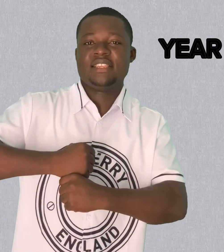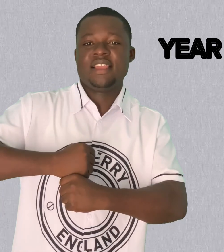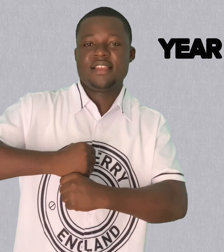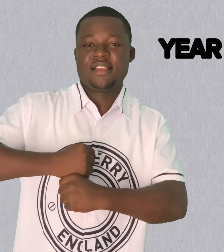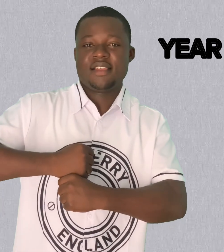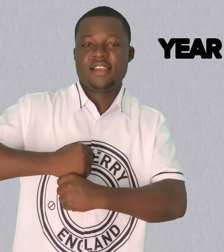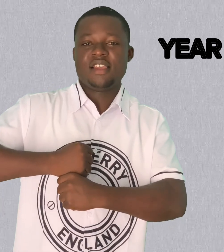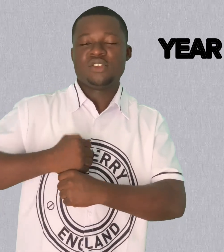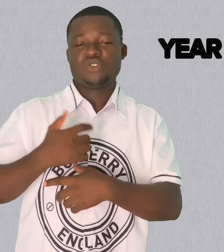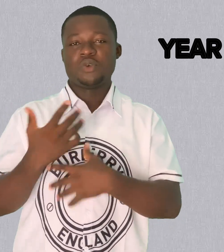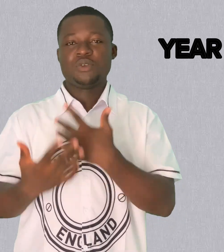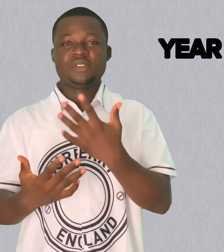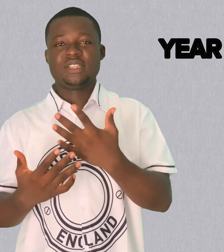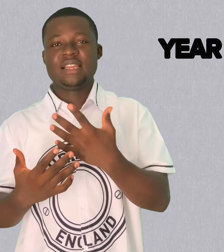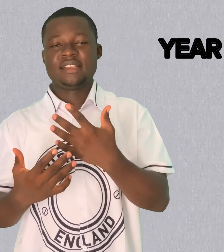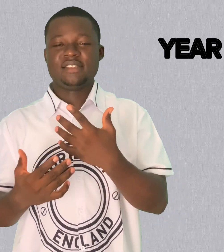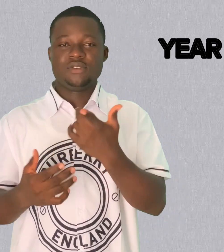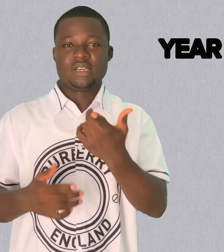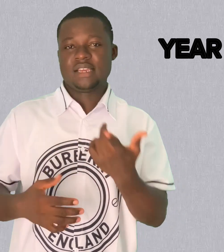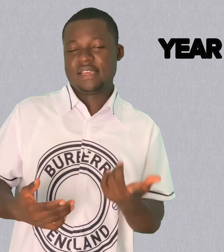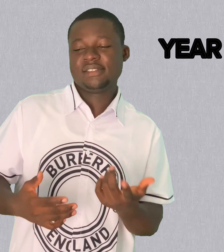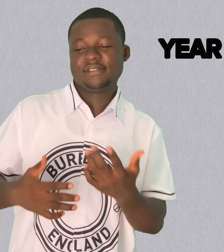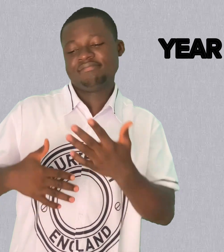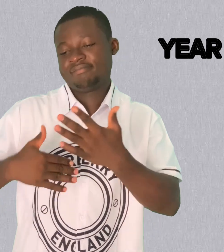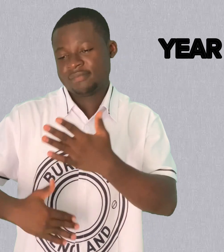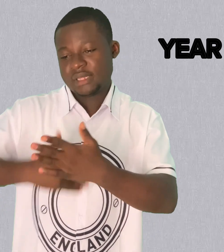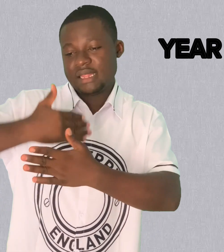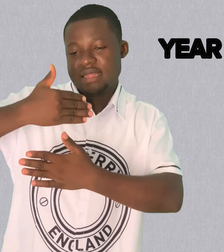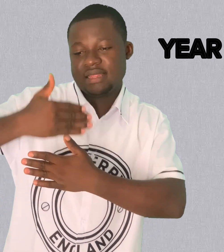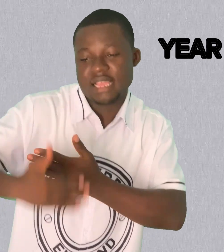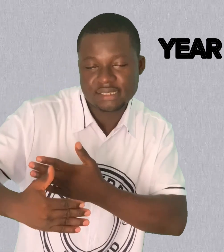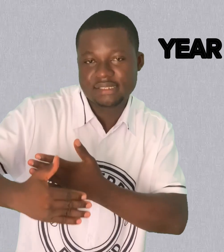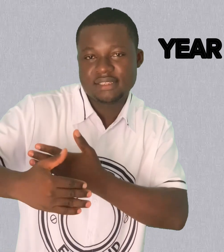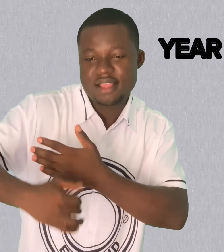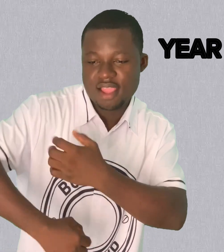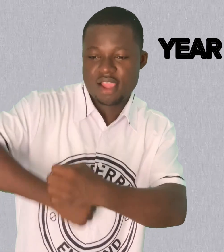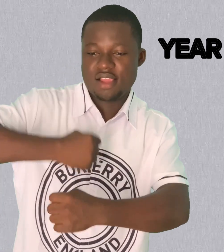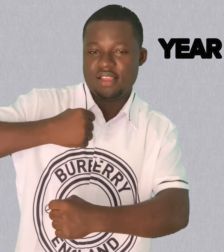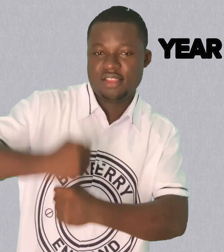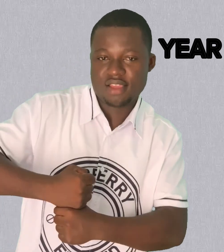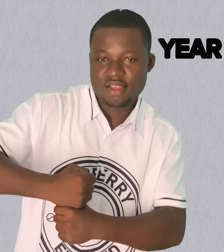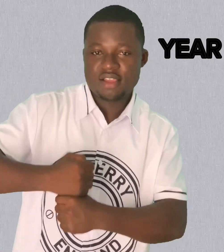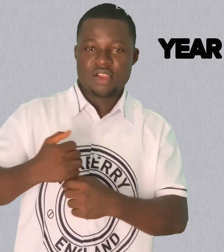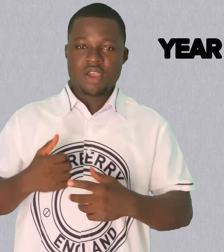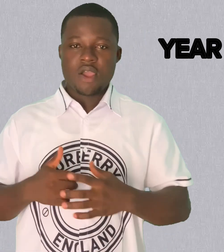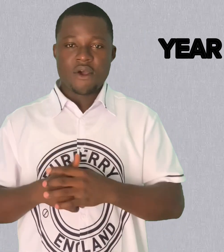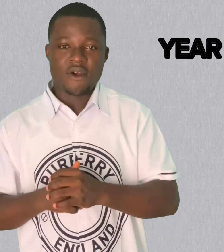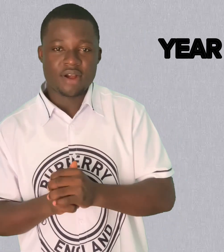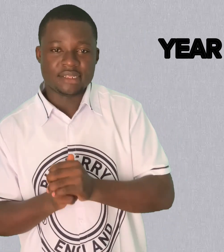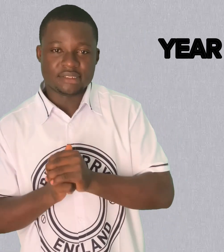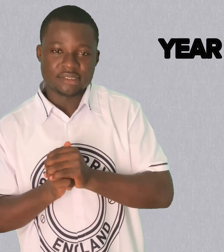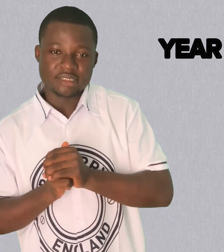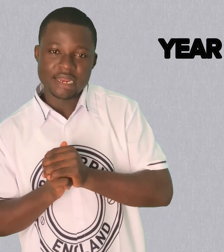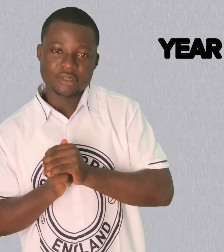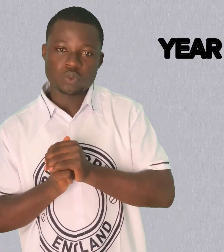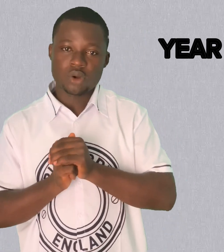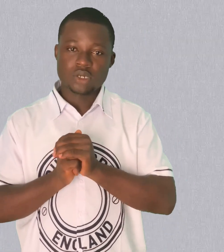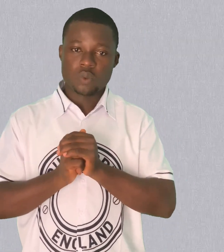Year. So when you want to say next year, you can guess next year. All right. The next word we